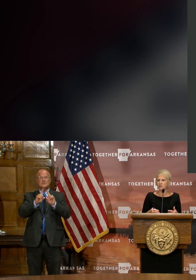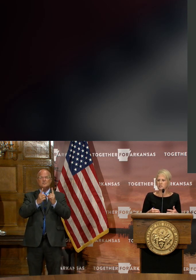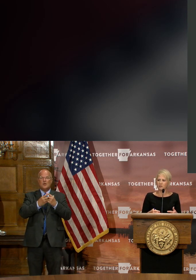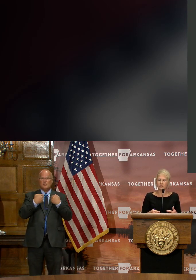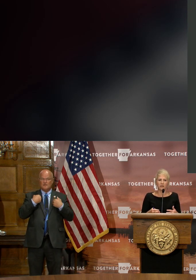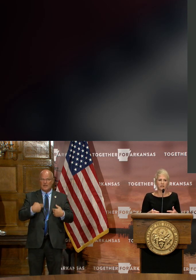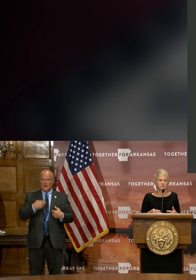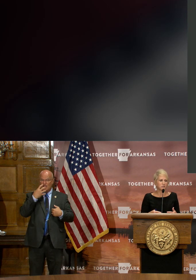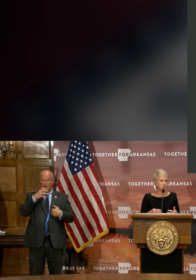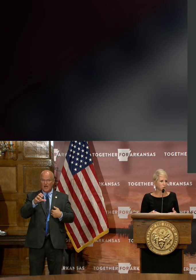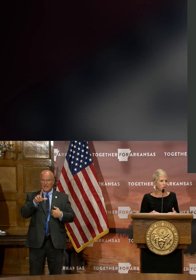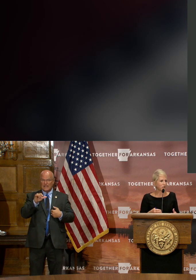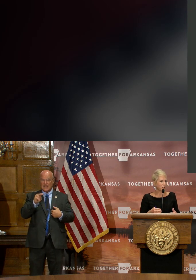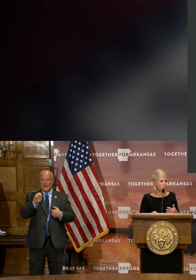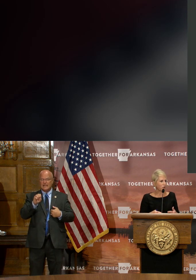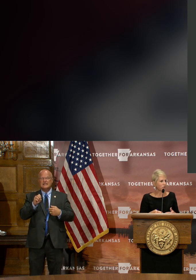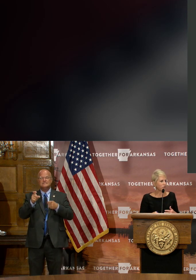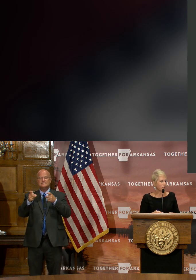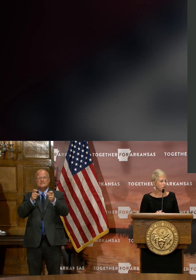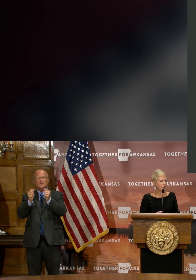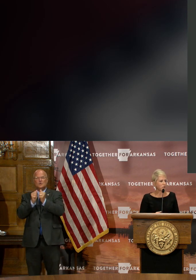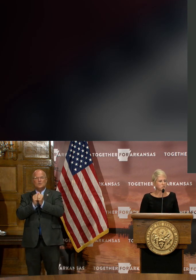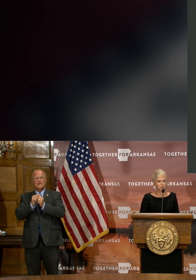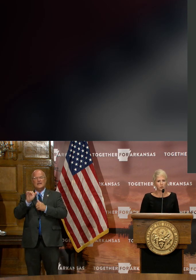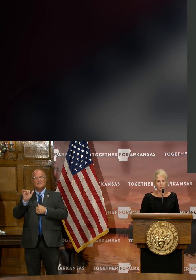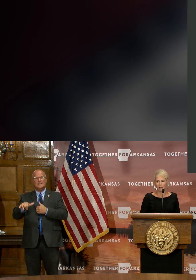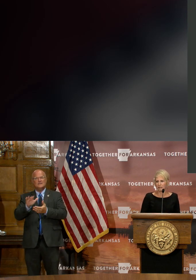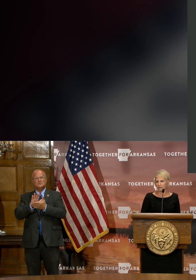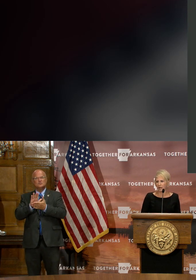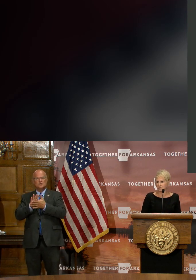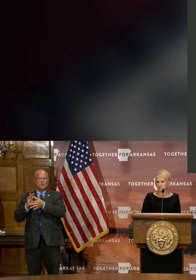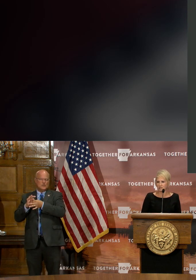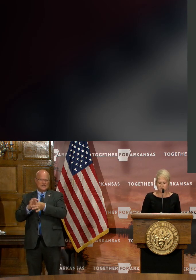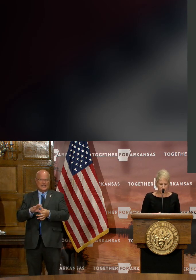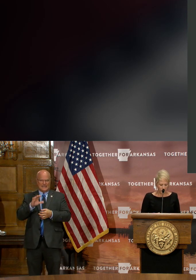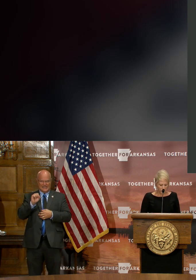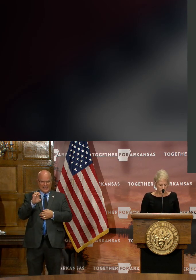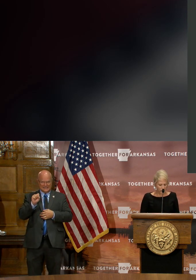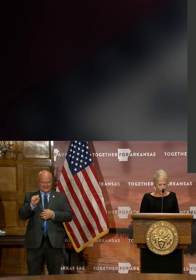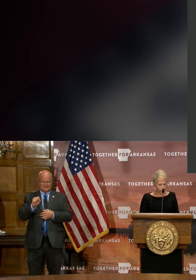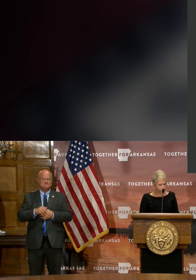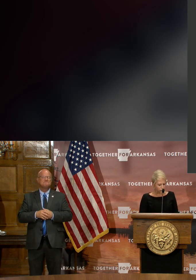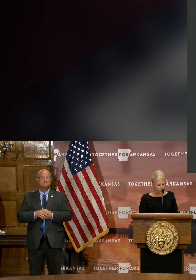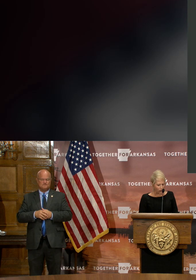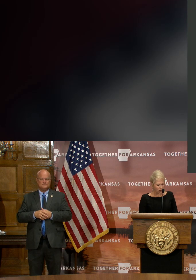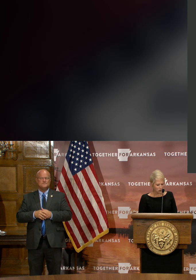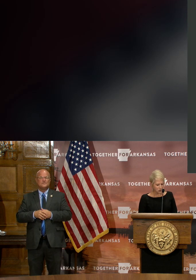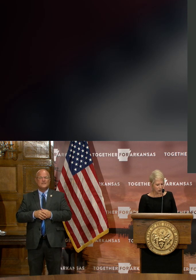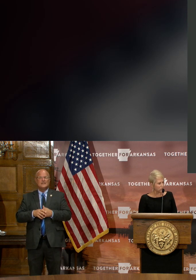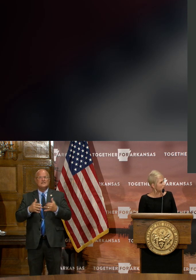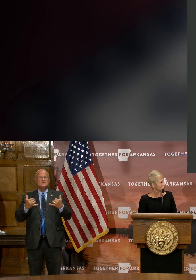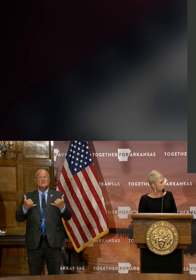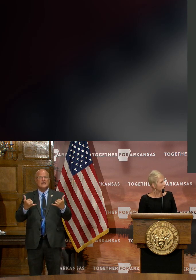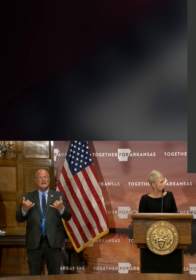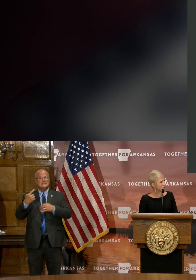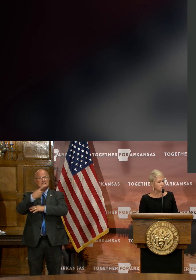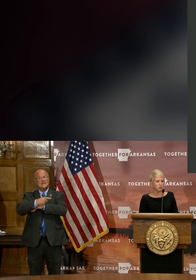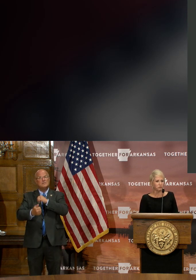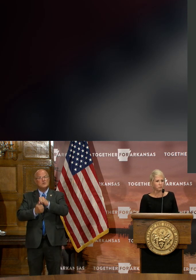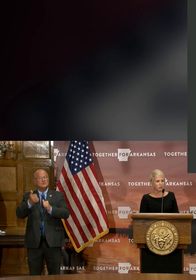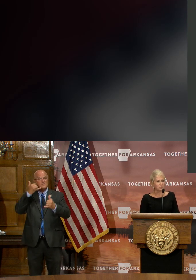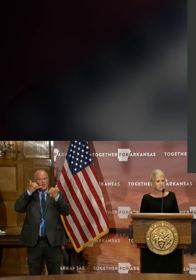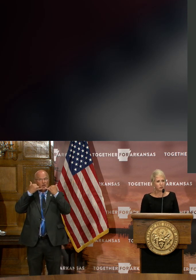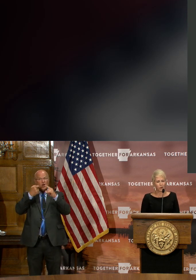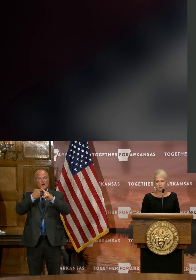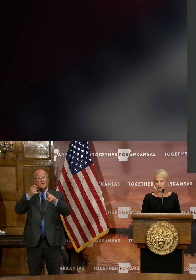hotline so that they can deal directly with the school-related cases. So today, most of our calls have